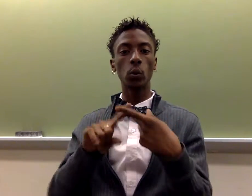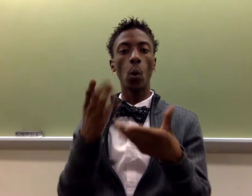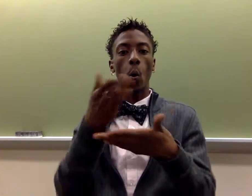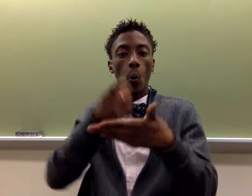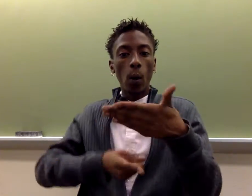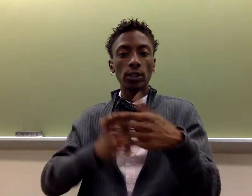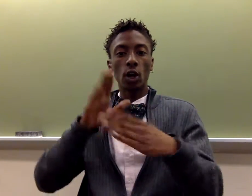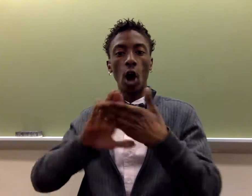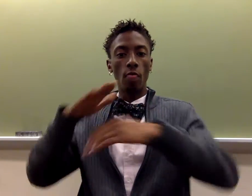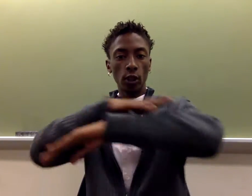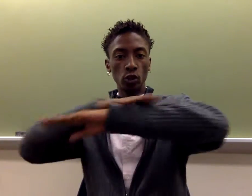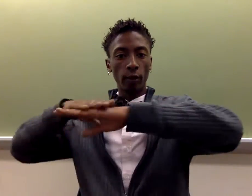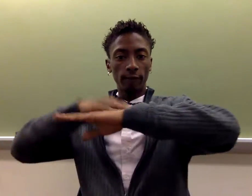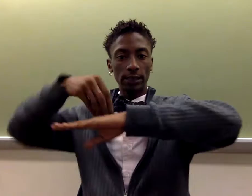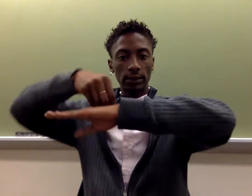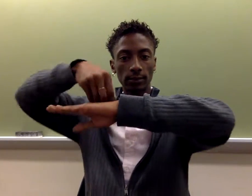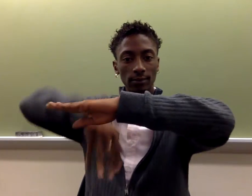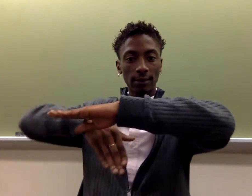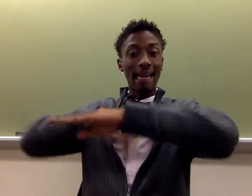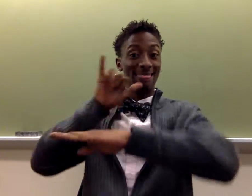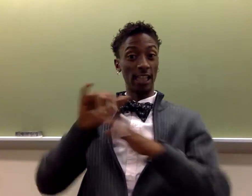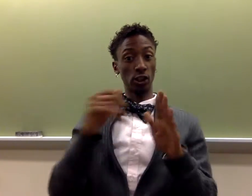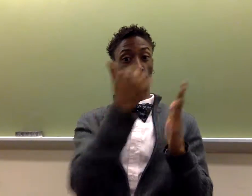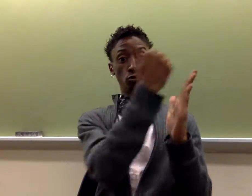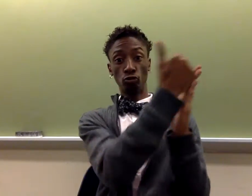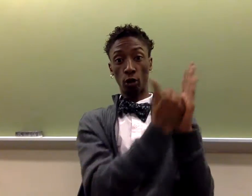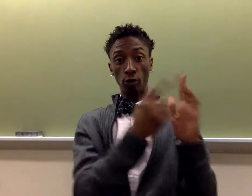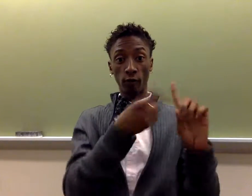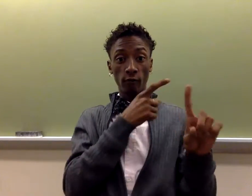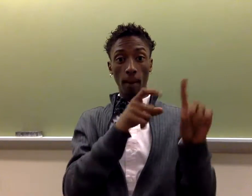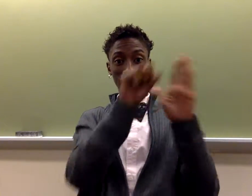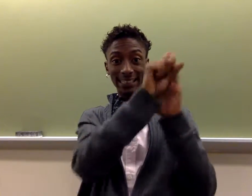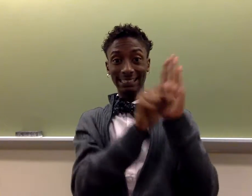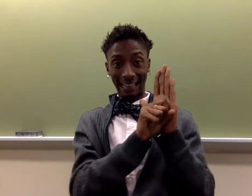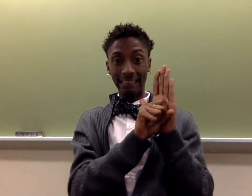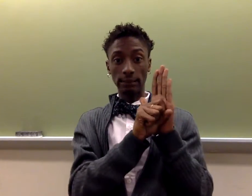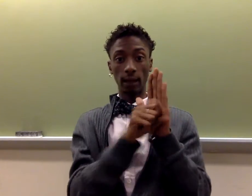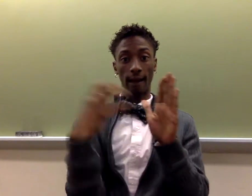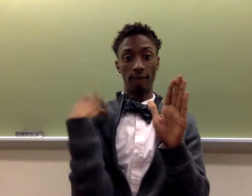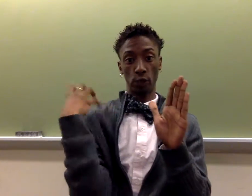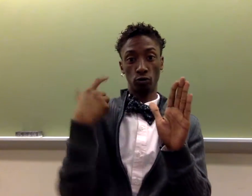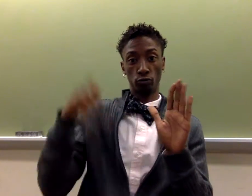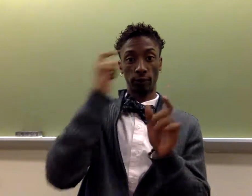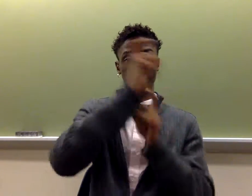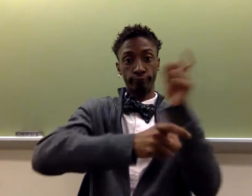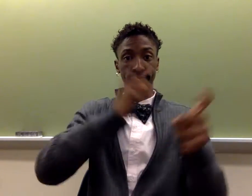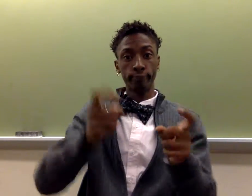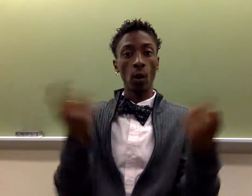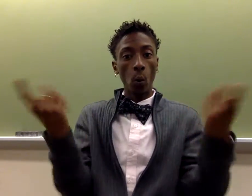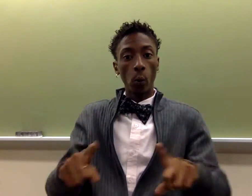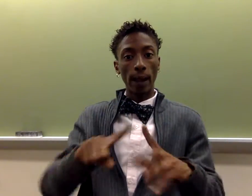bottom. This is from the state. This chart was given out by the state officials. When I started asking questions